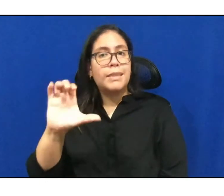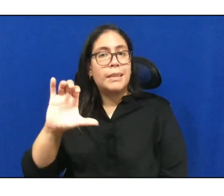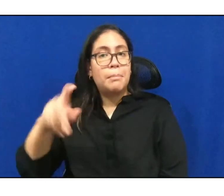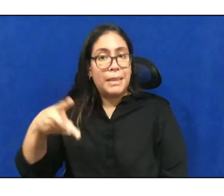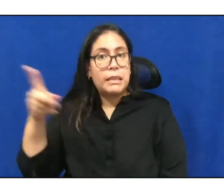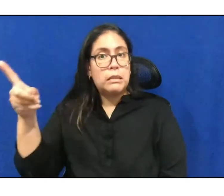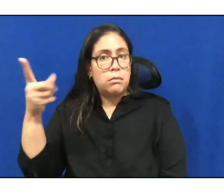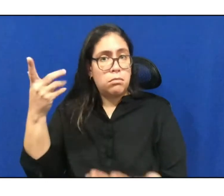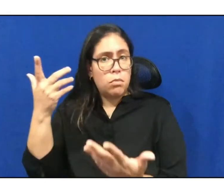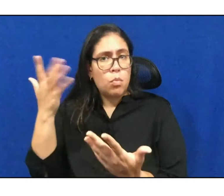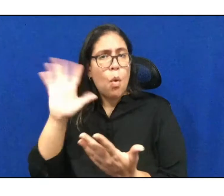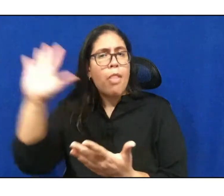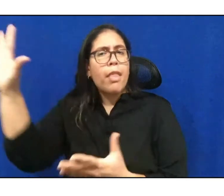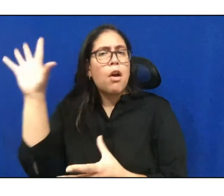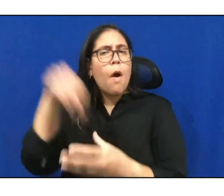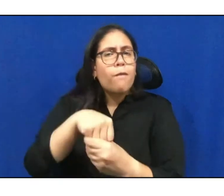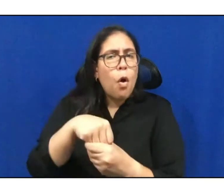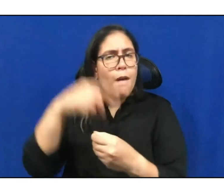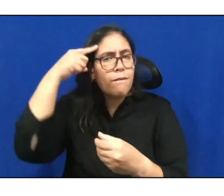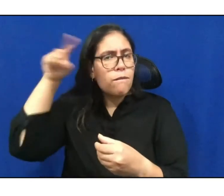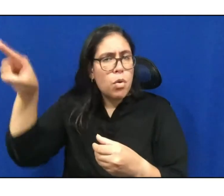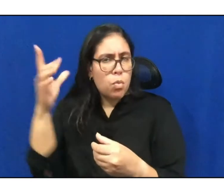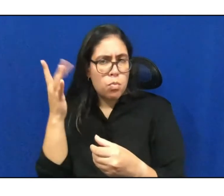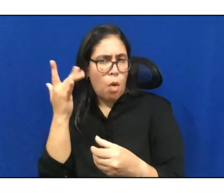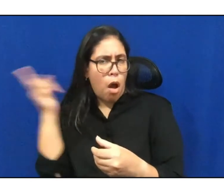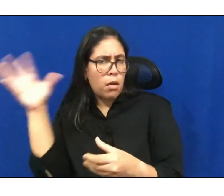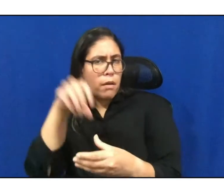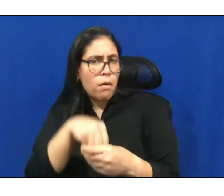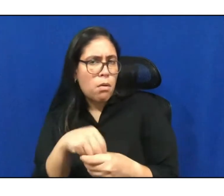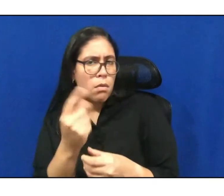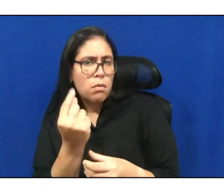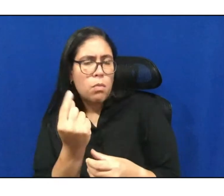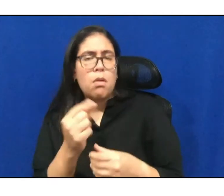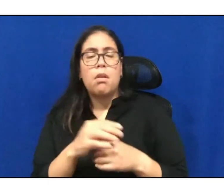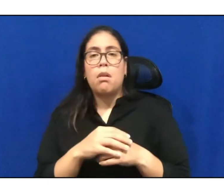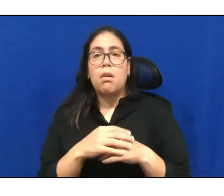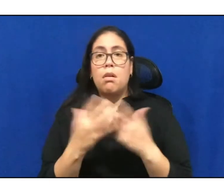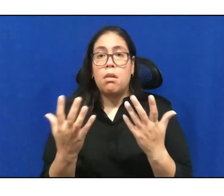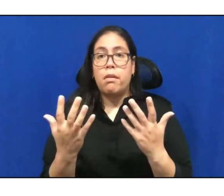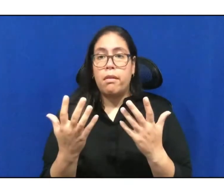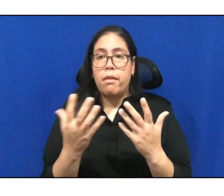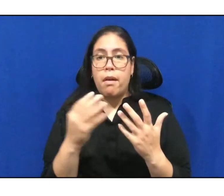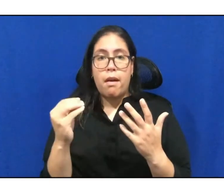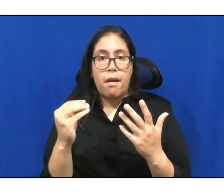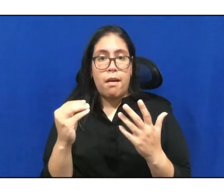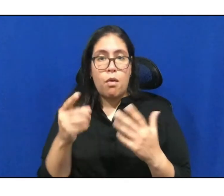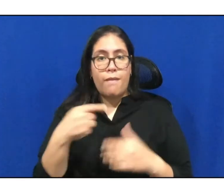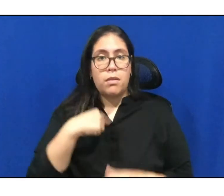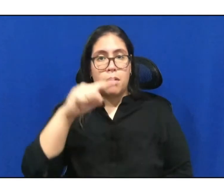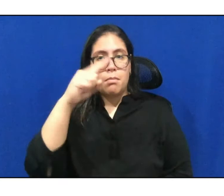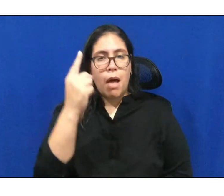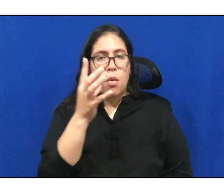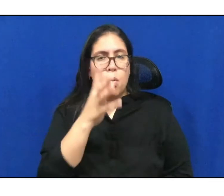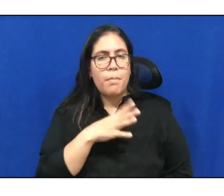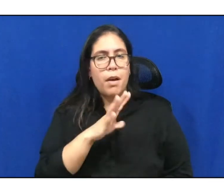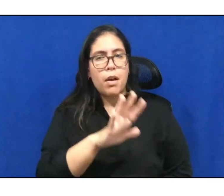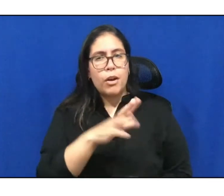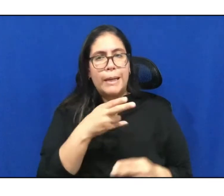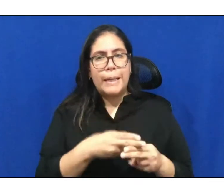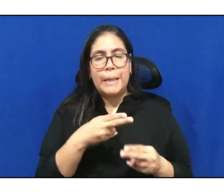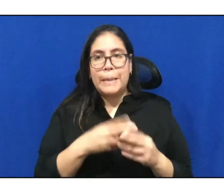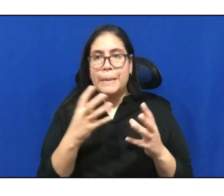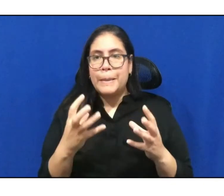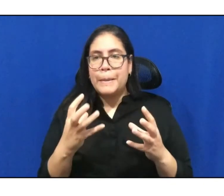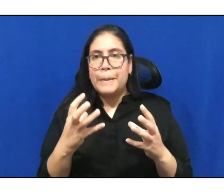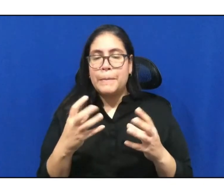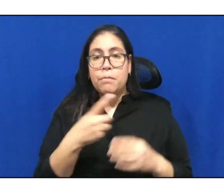stake when, you have the Black woman. I'm trying to think of her name. I can't remember. She writes